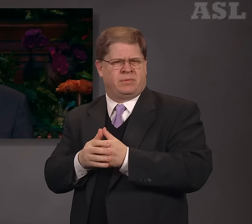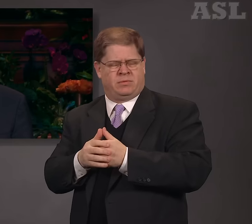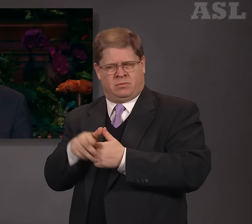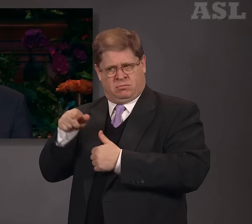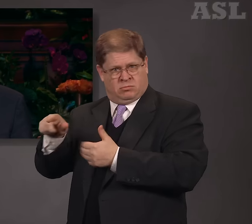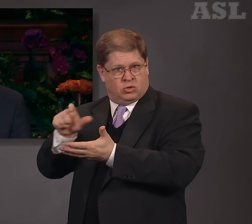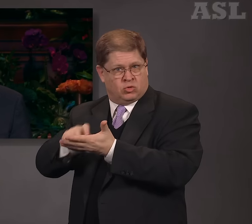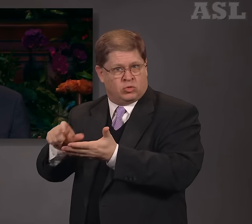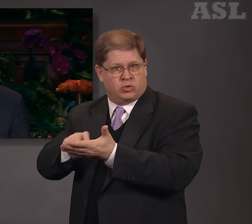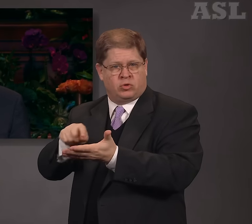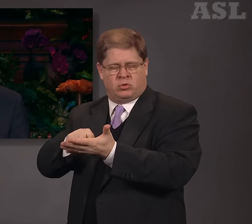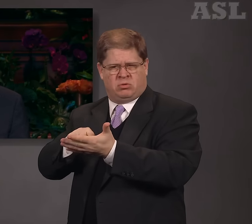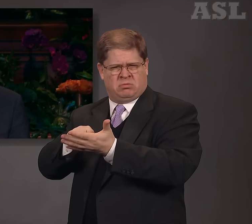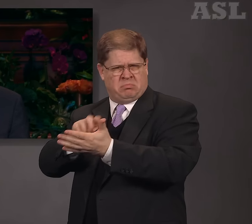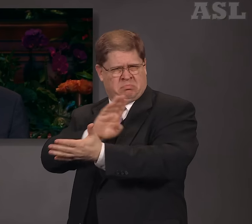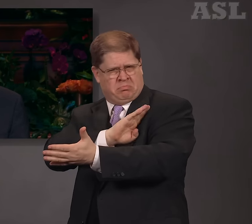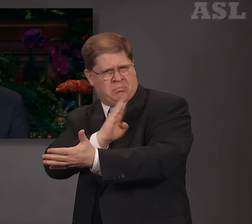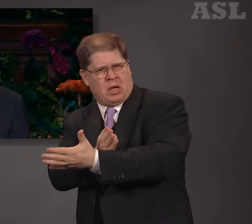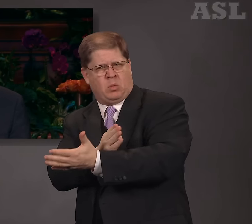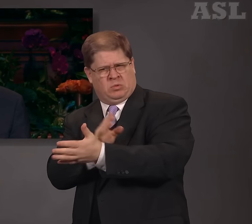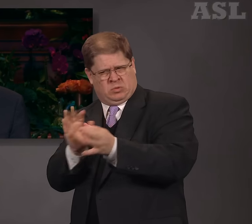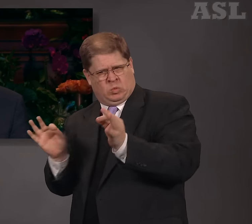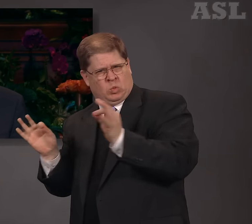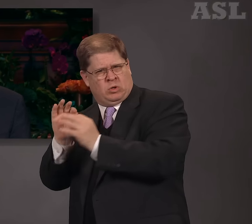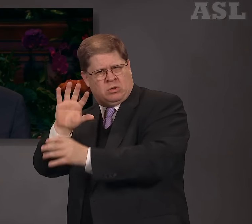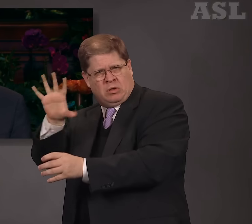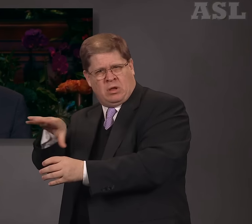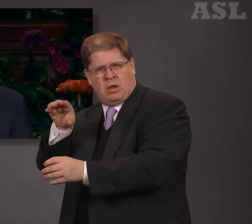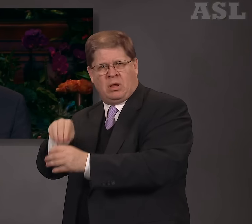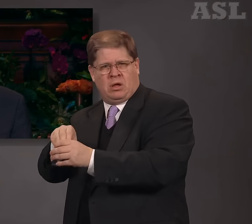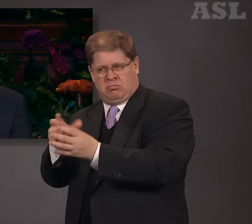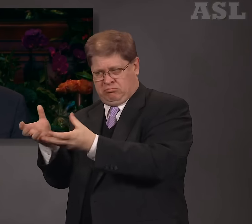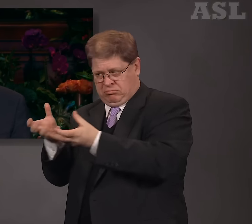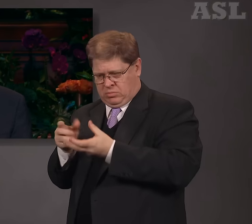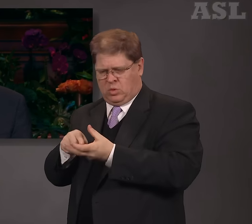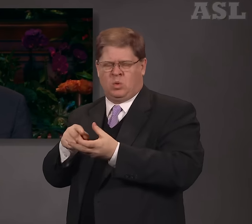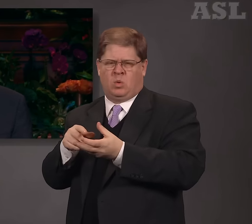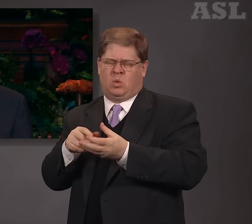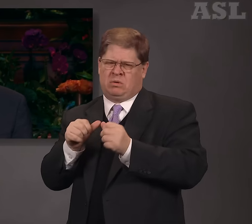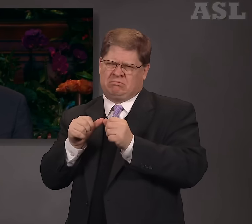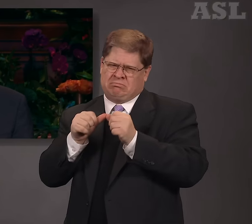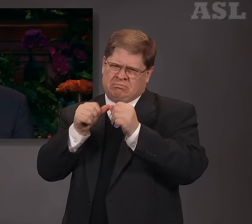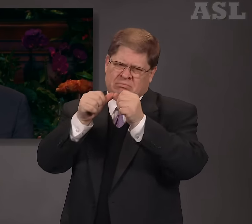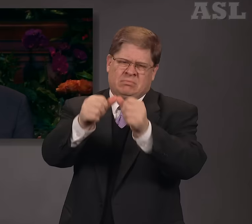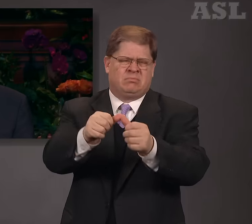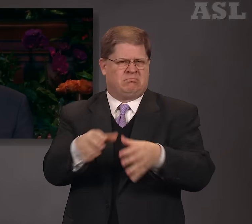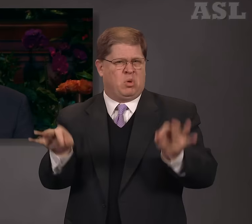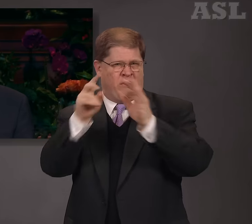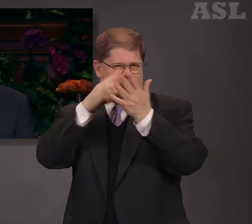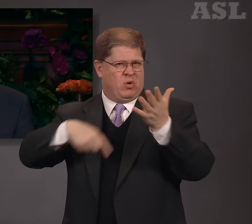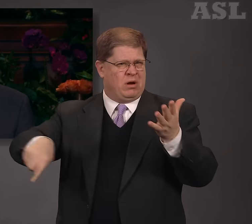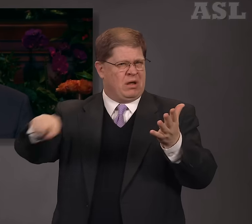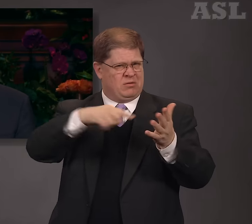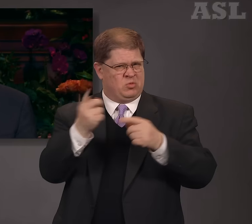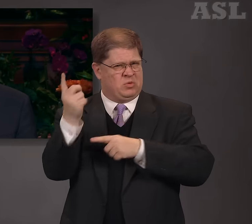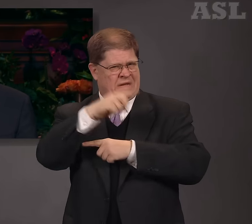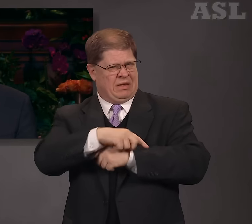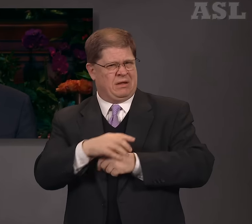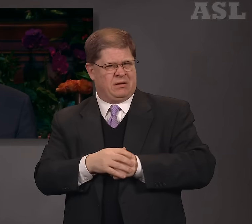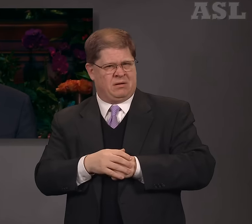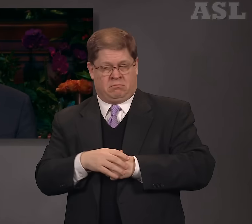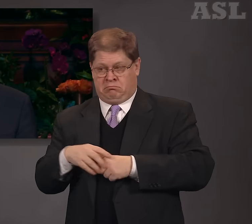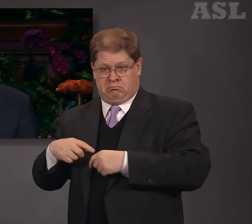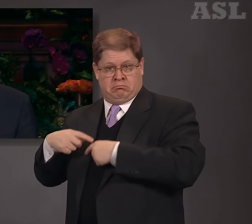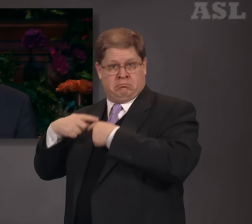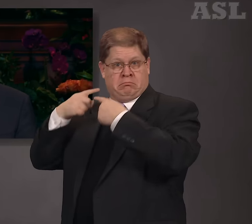worth and spiritual power of the scriptures continues undimmed in our lives today. There has never been a people in